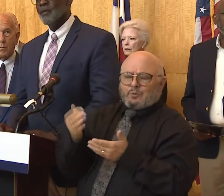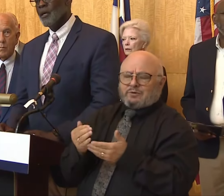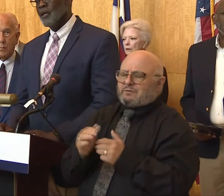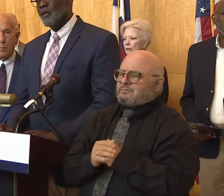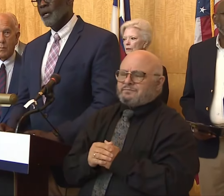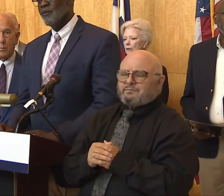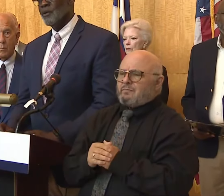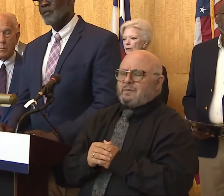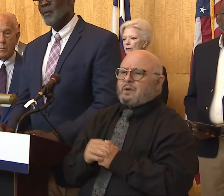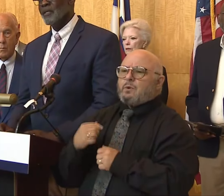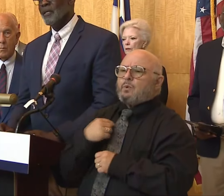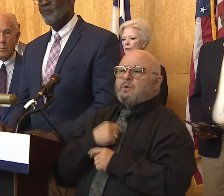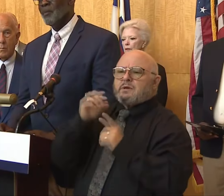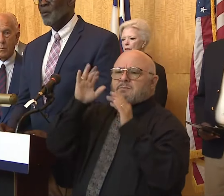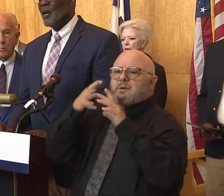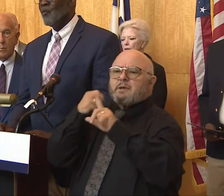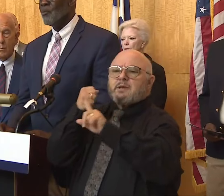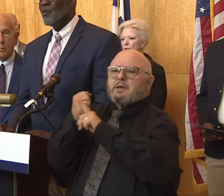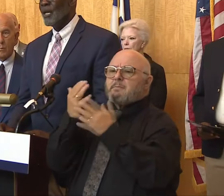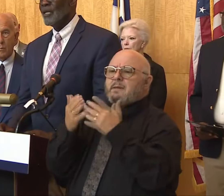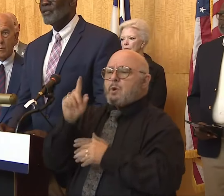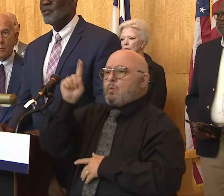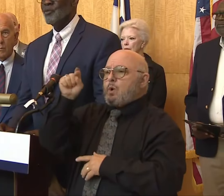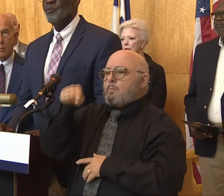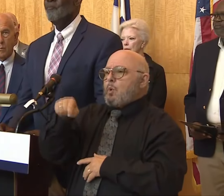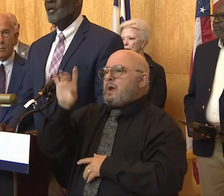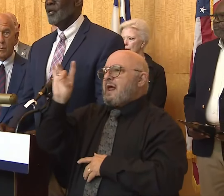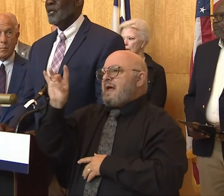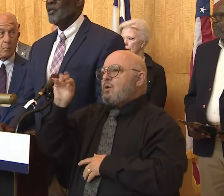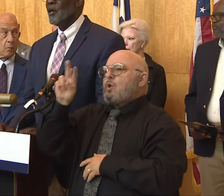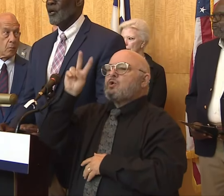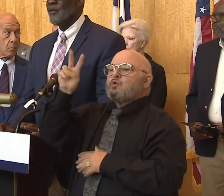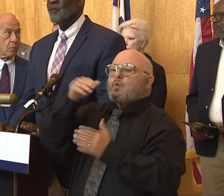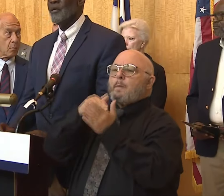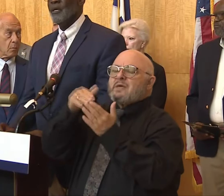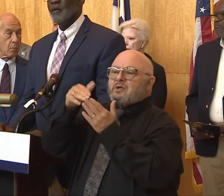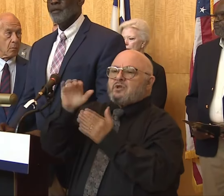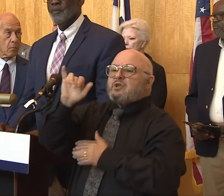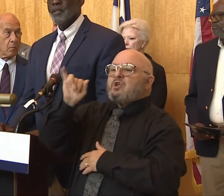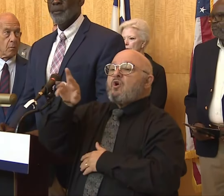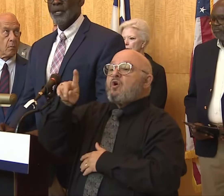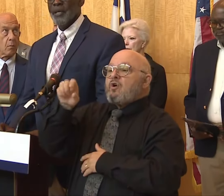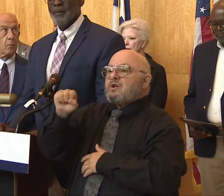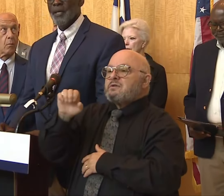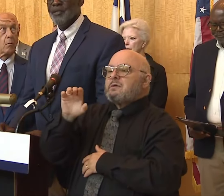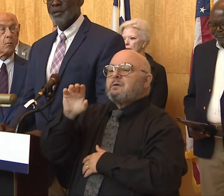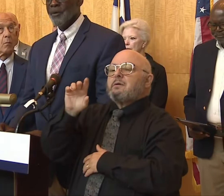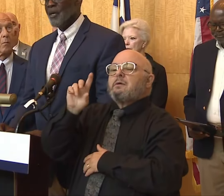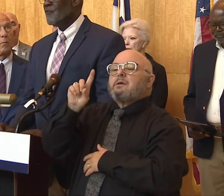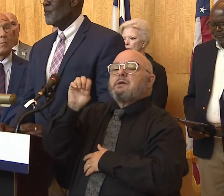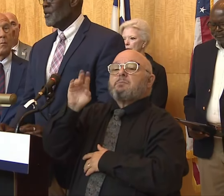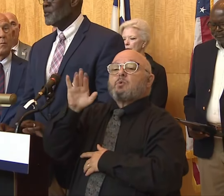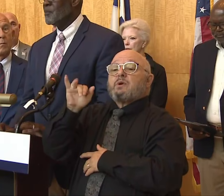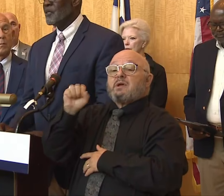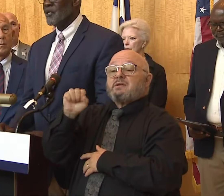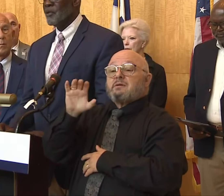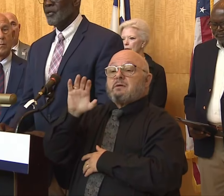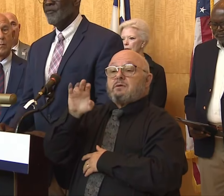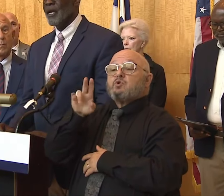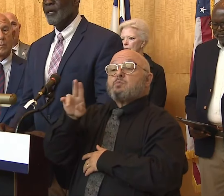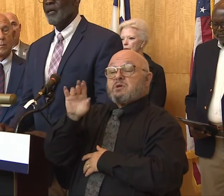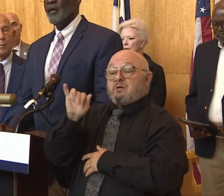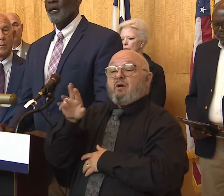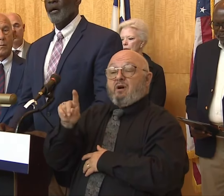amount, and we expect to hit maybe about 1.8 to 2 million yards of cubic debris that are being generated from this